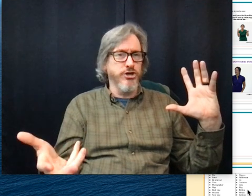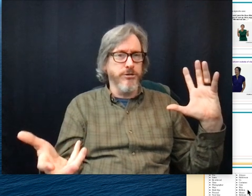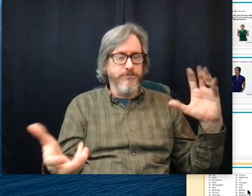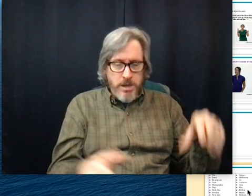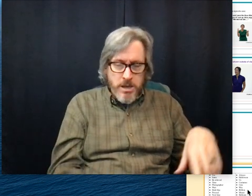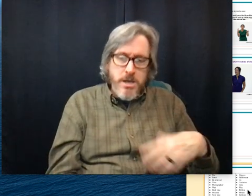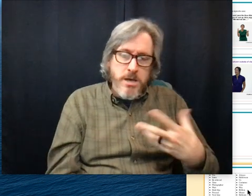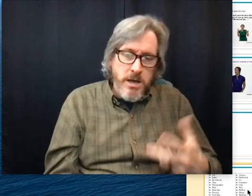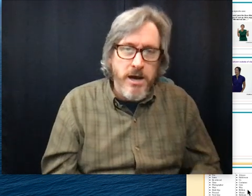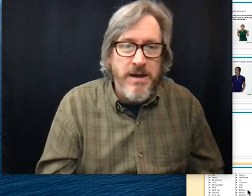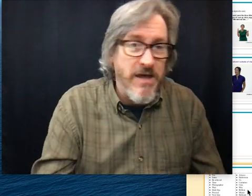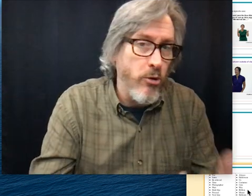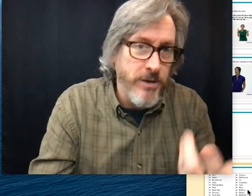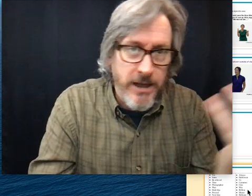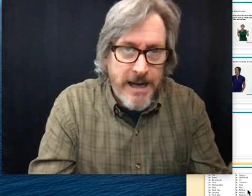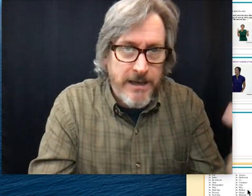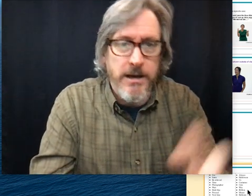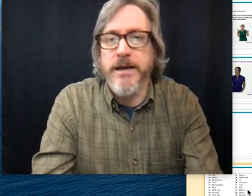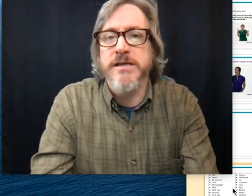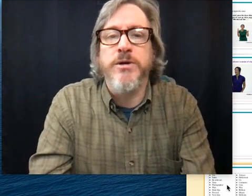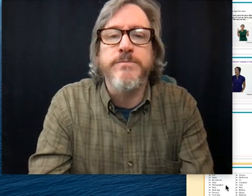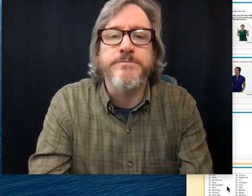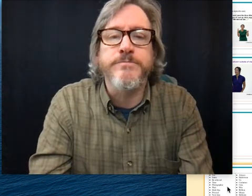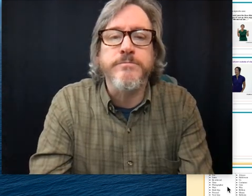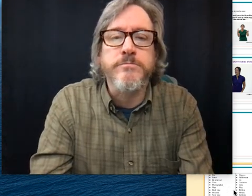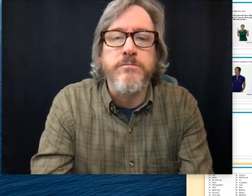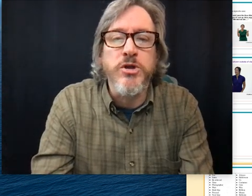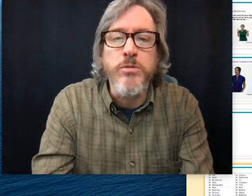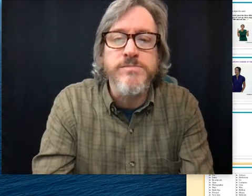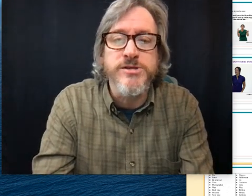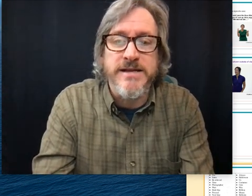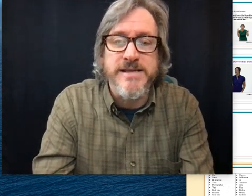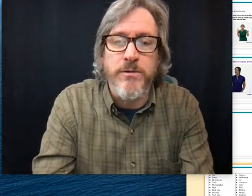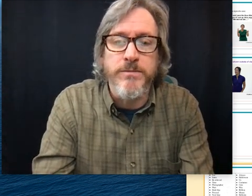comprehension, and that will be an 8 and 9 as well. Cool. So that's that one.